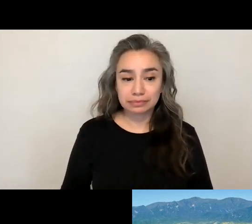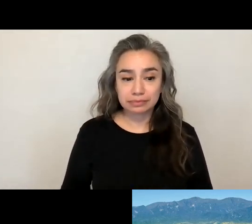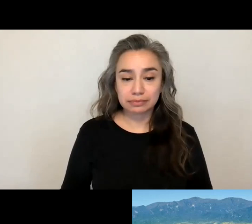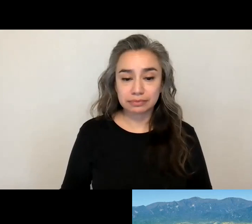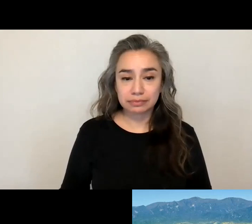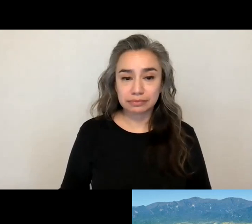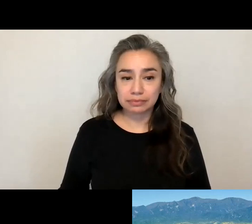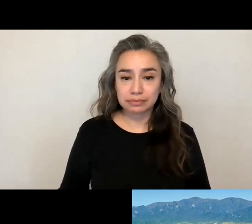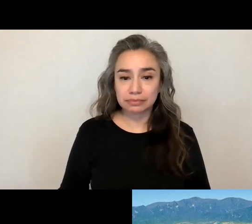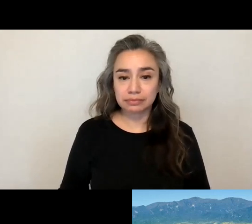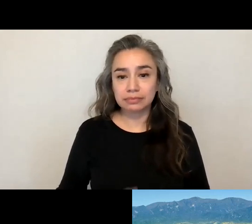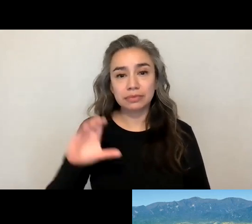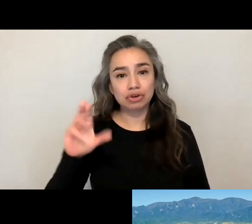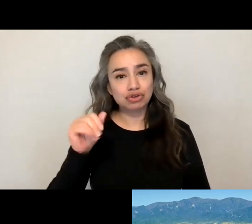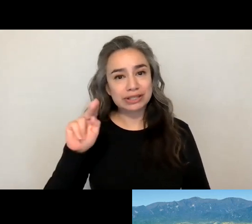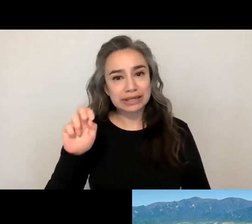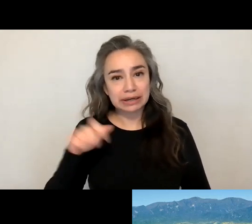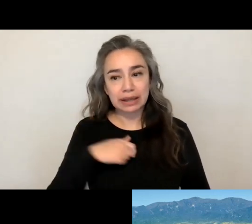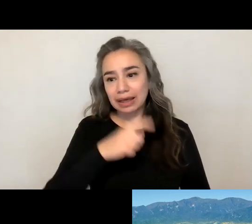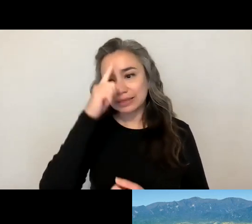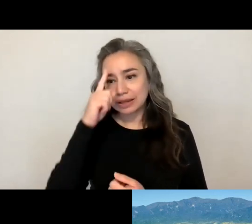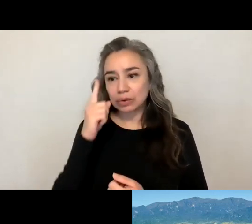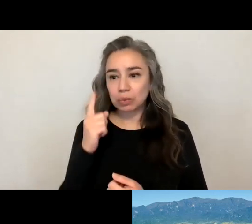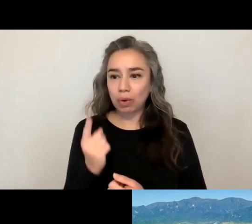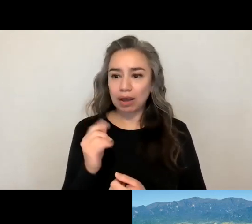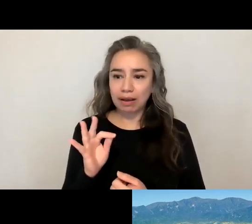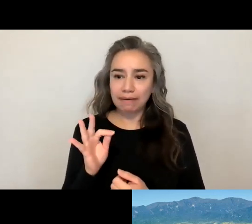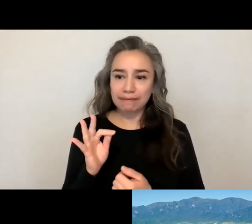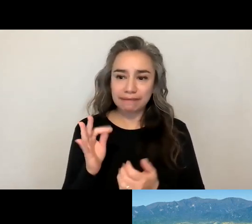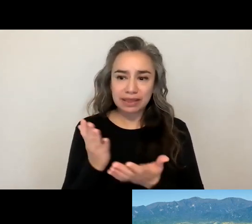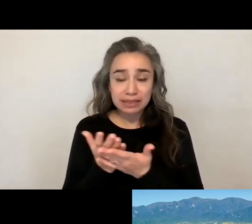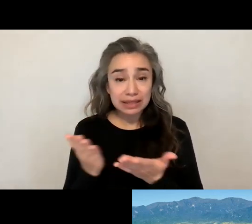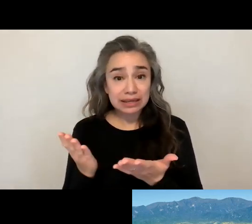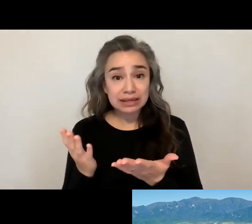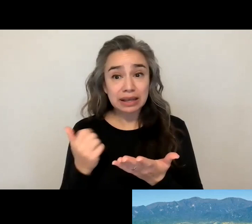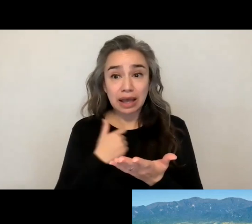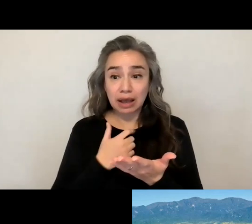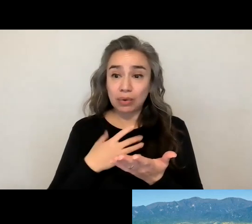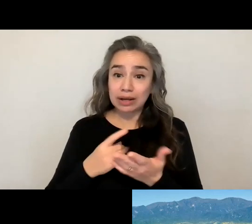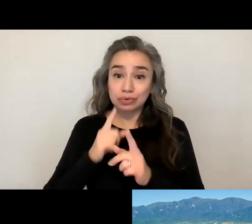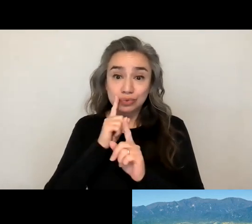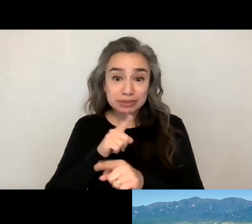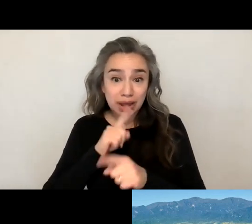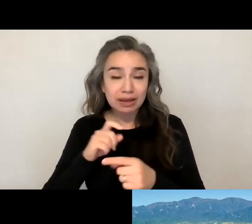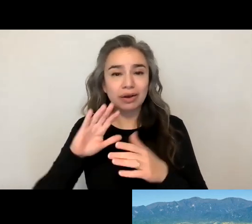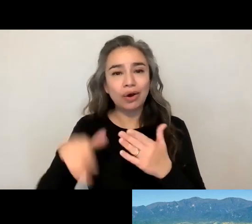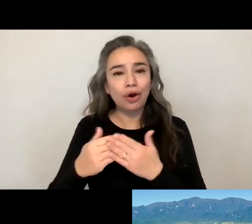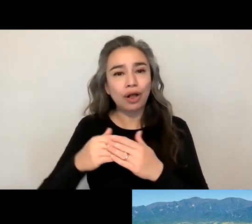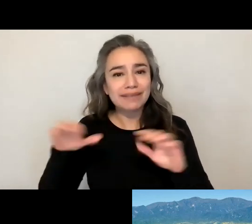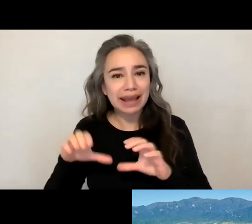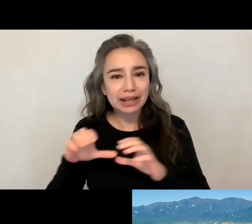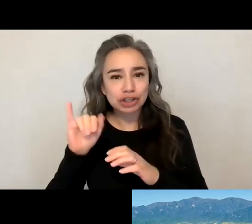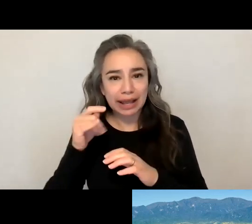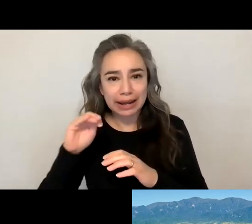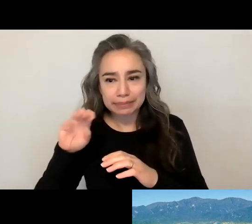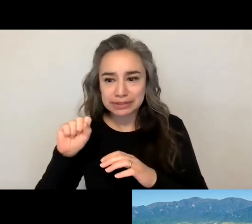I think one of the things that I have seen people really respond to are all of the action items. So,